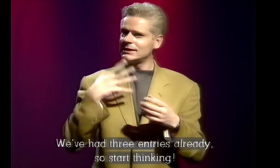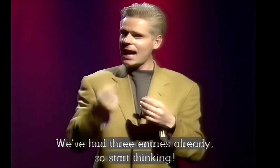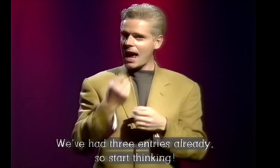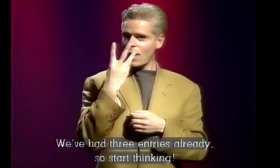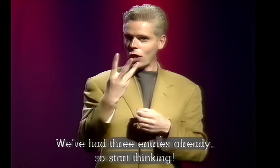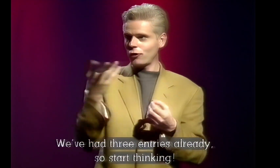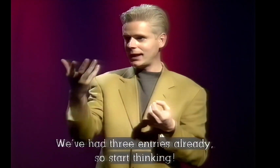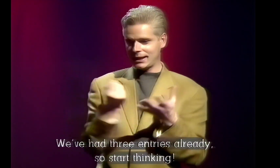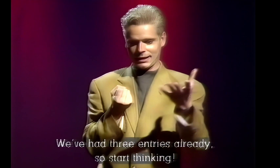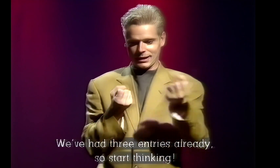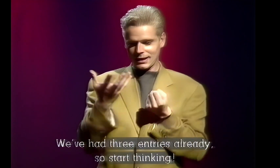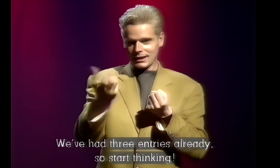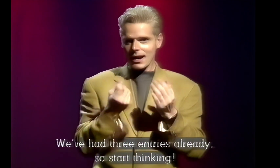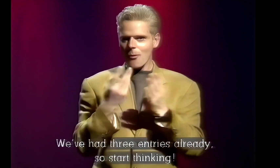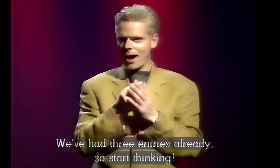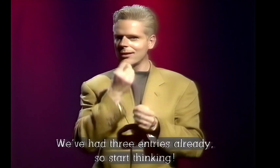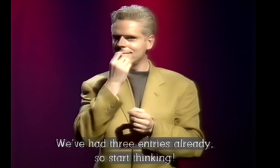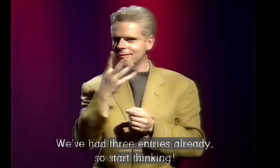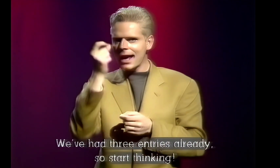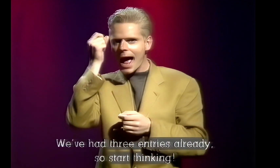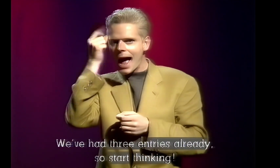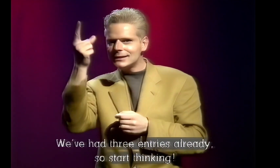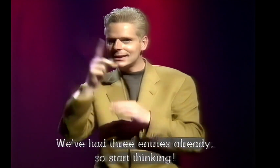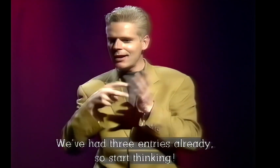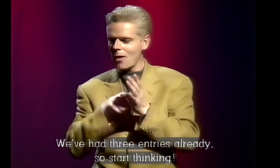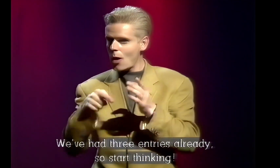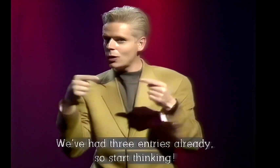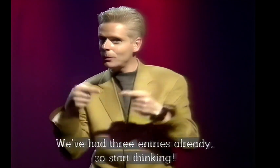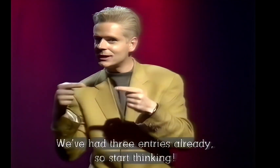We've had 3 entries already, so start thinking.